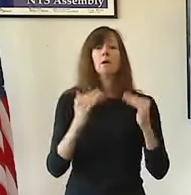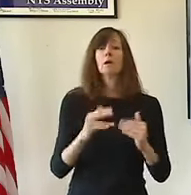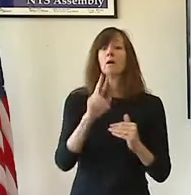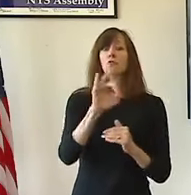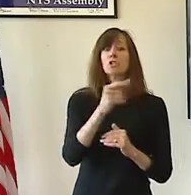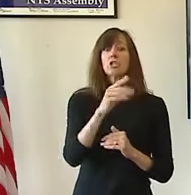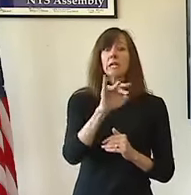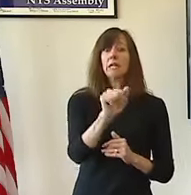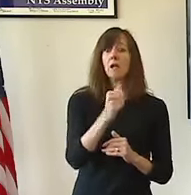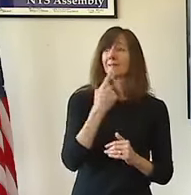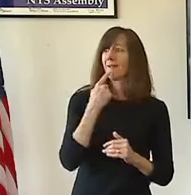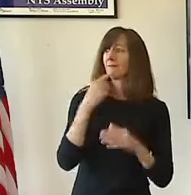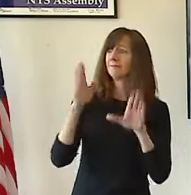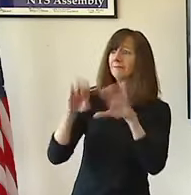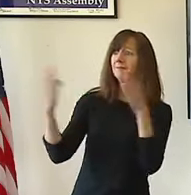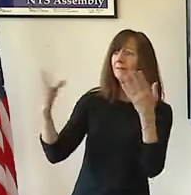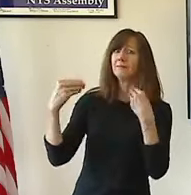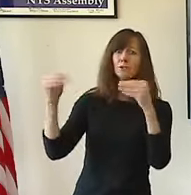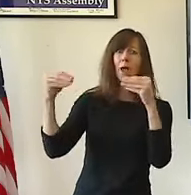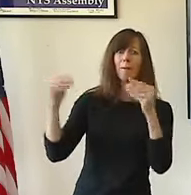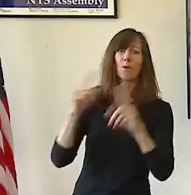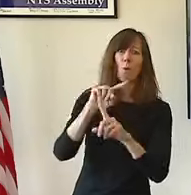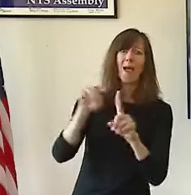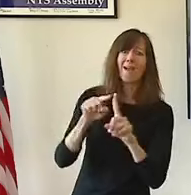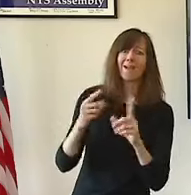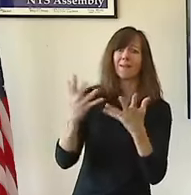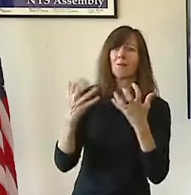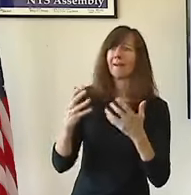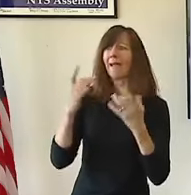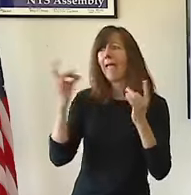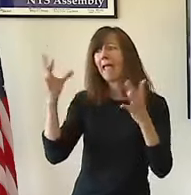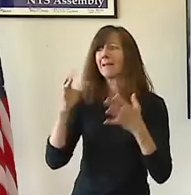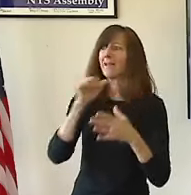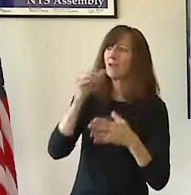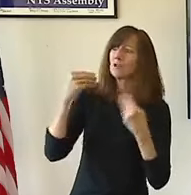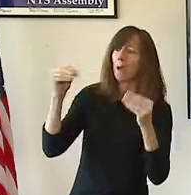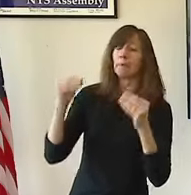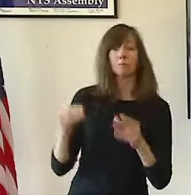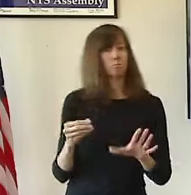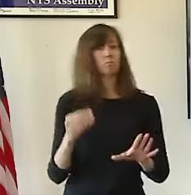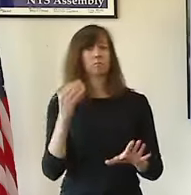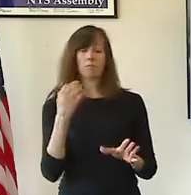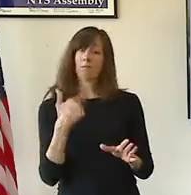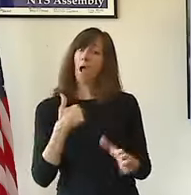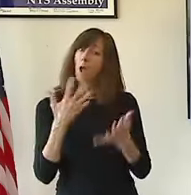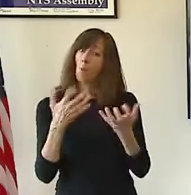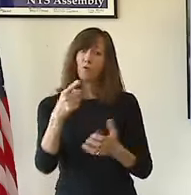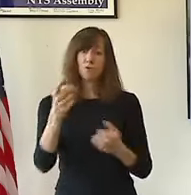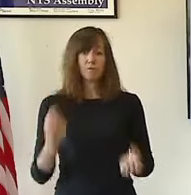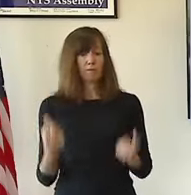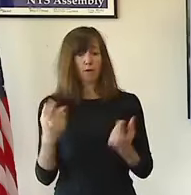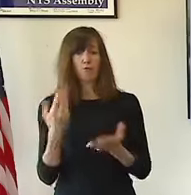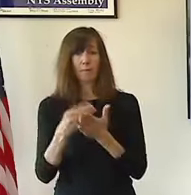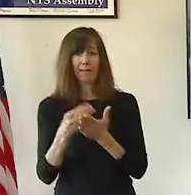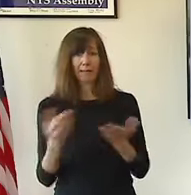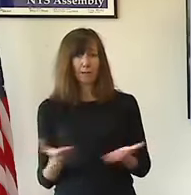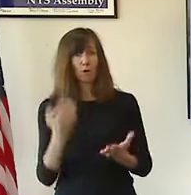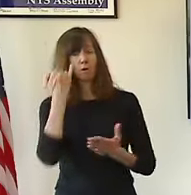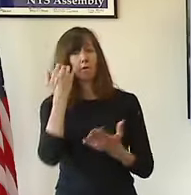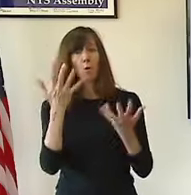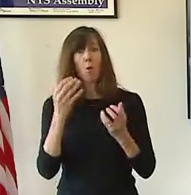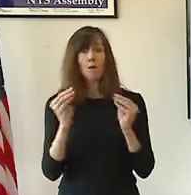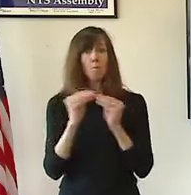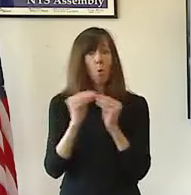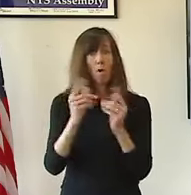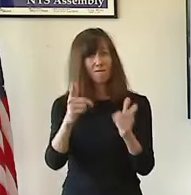What can people do? Regina, I want you to spend your money in Dutchess County. If you want things to happen faster, call your state legislator and reach out to the